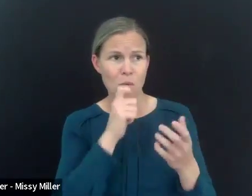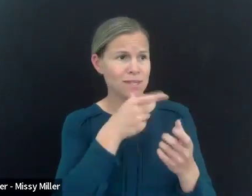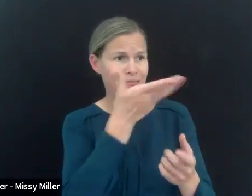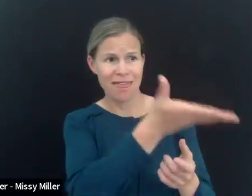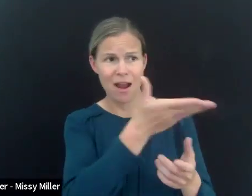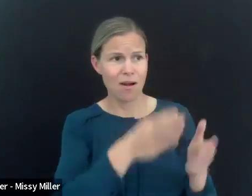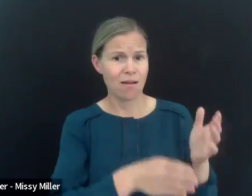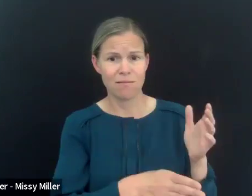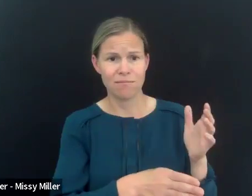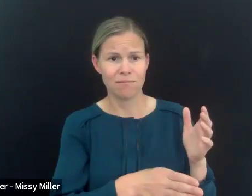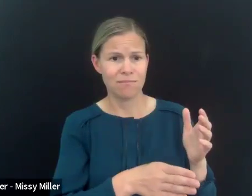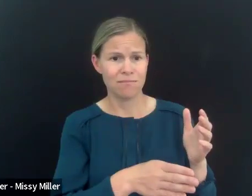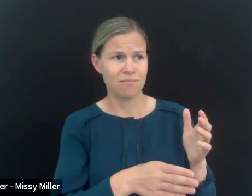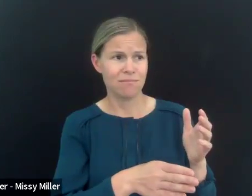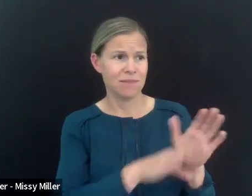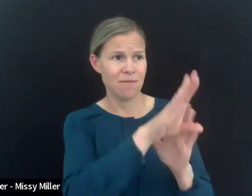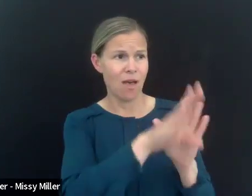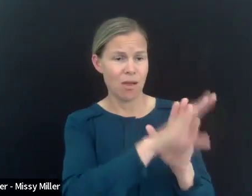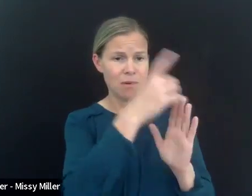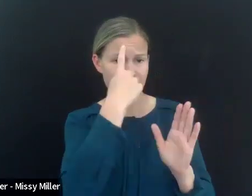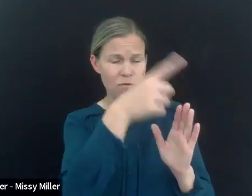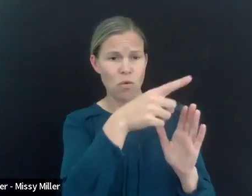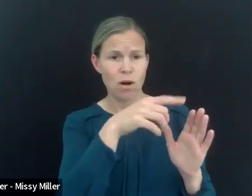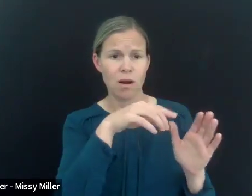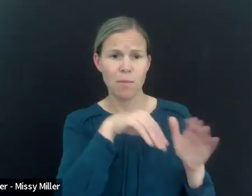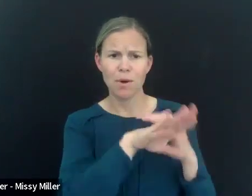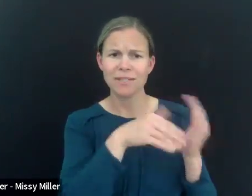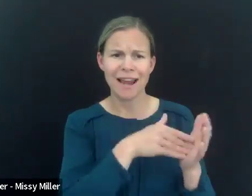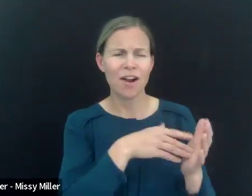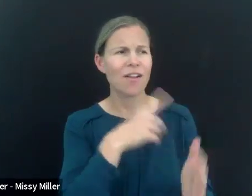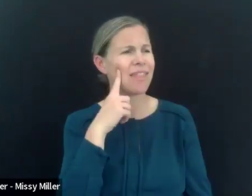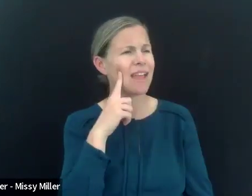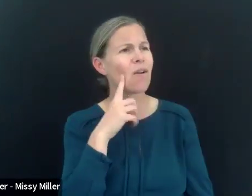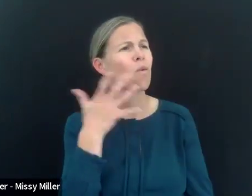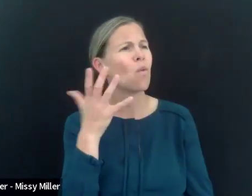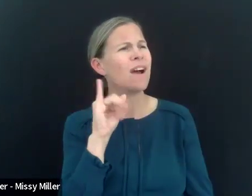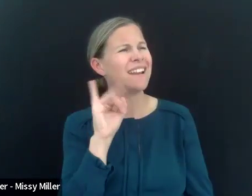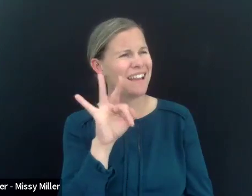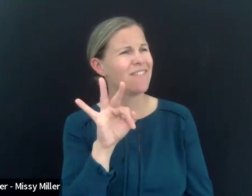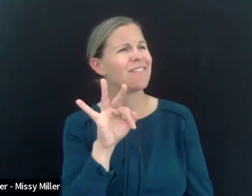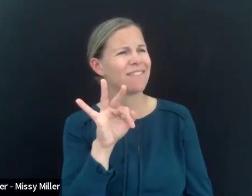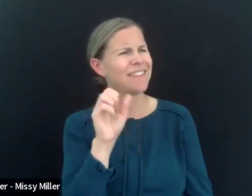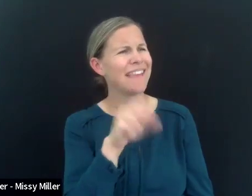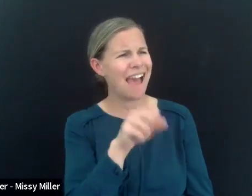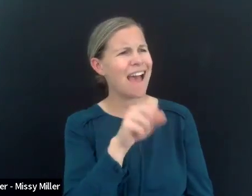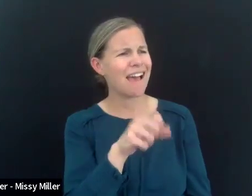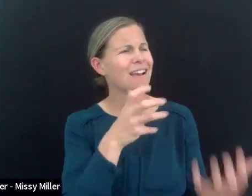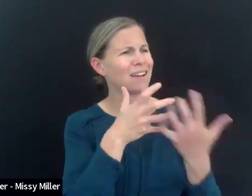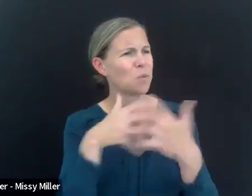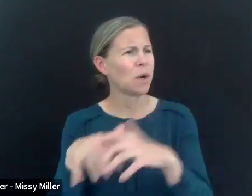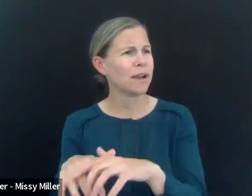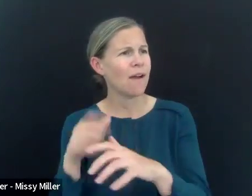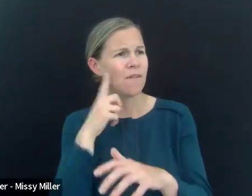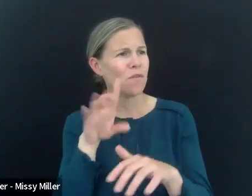centers, and just consider, what if it did? What if it did work for birth centers? What if it really did